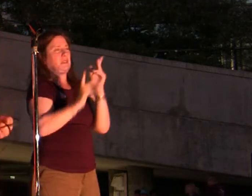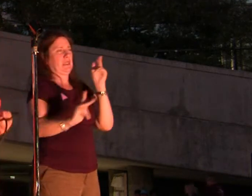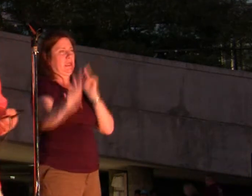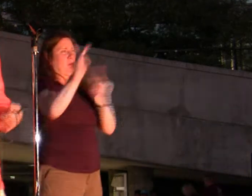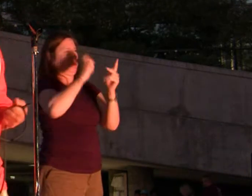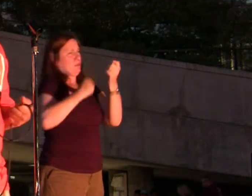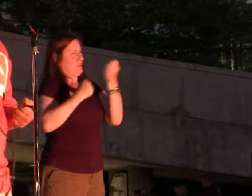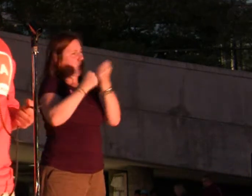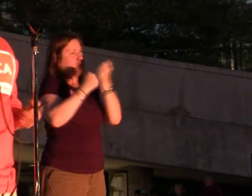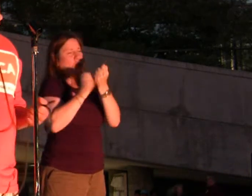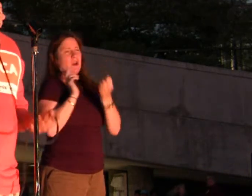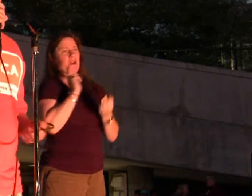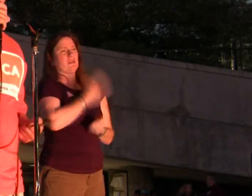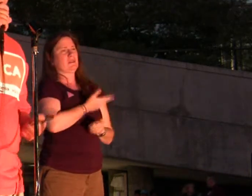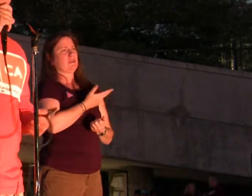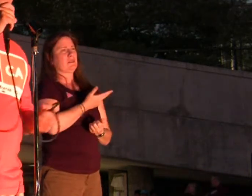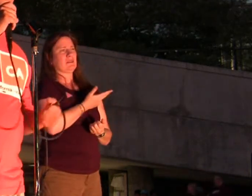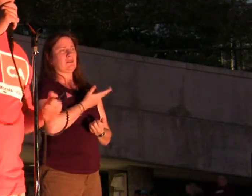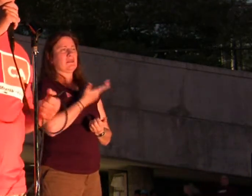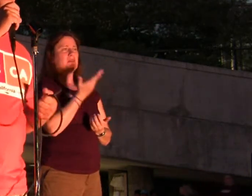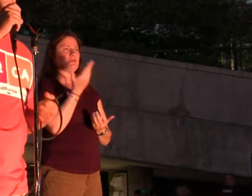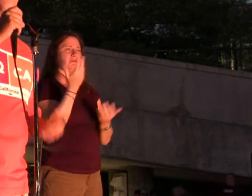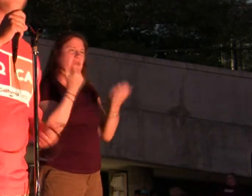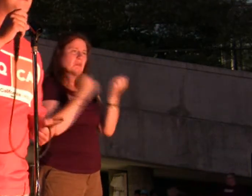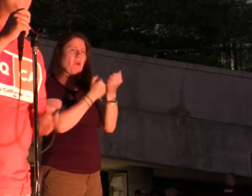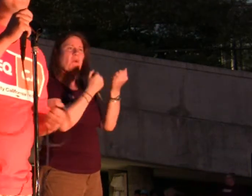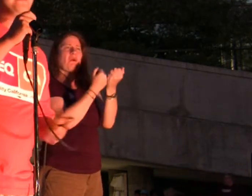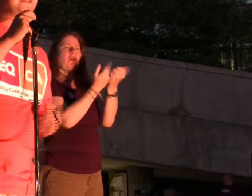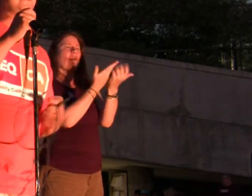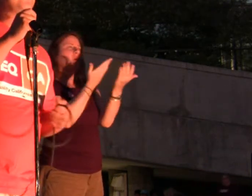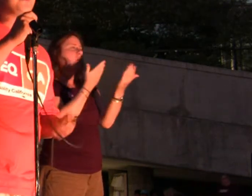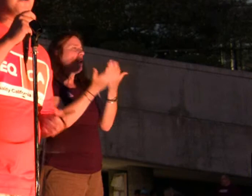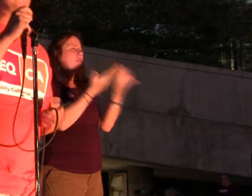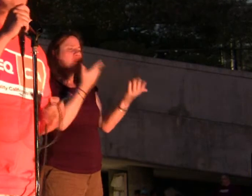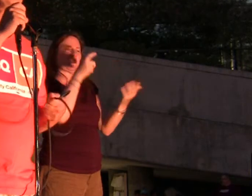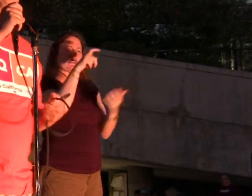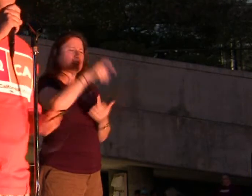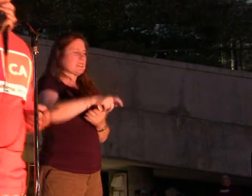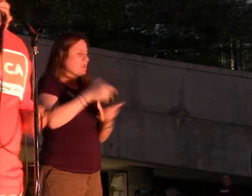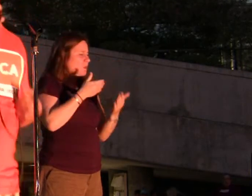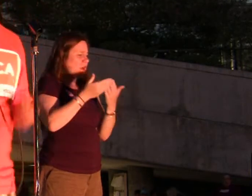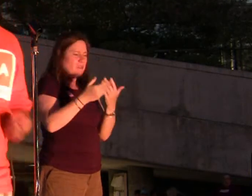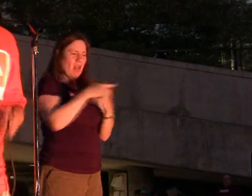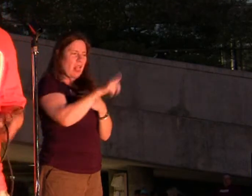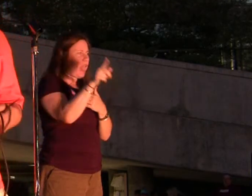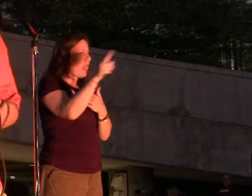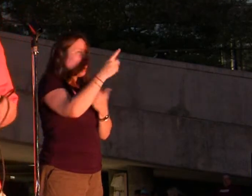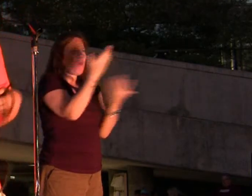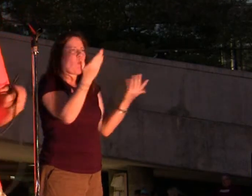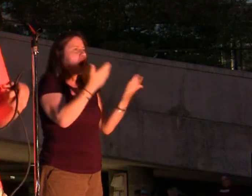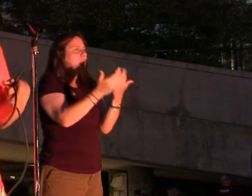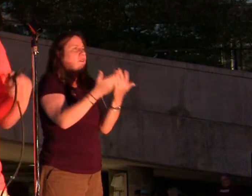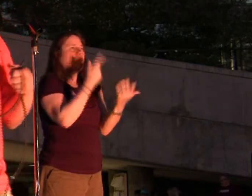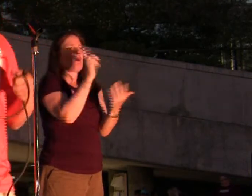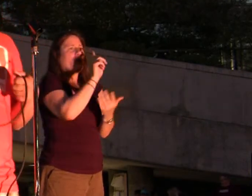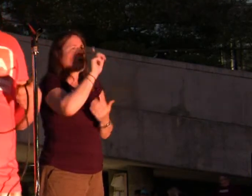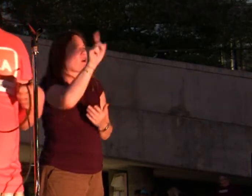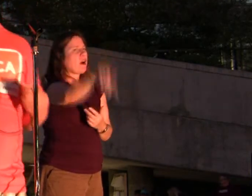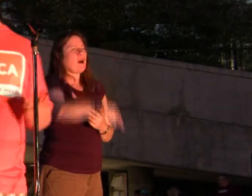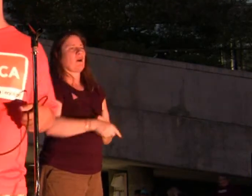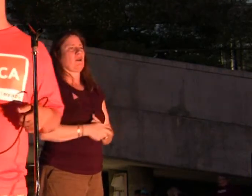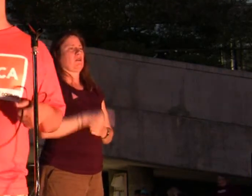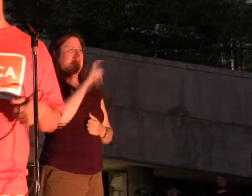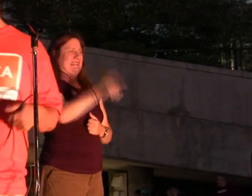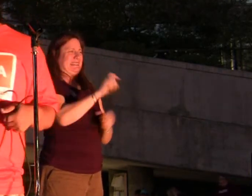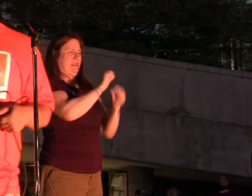who support us and back us whenever we go where we go. We have to